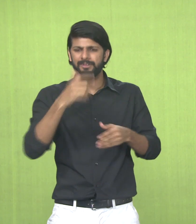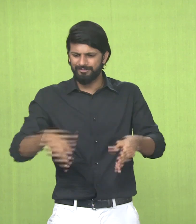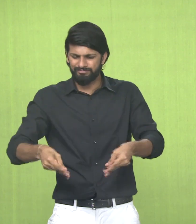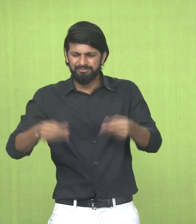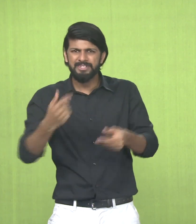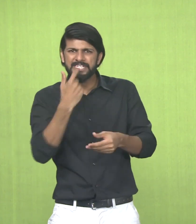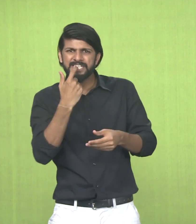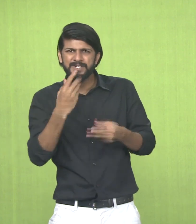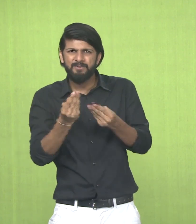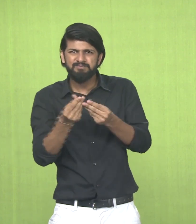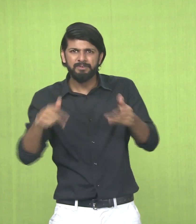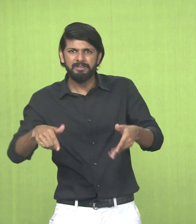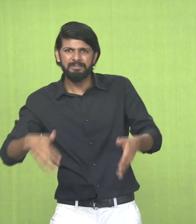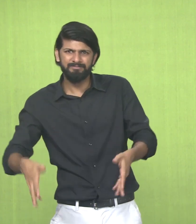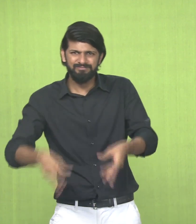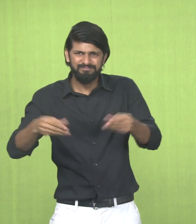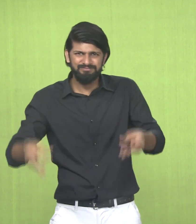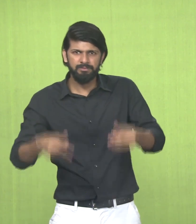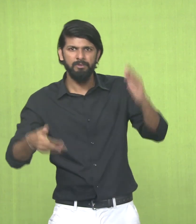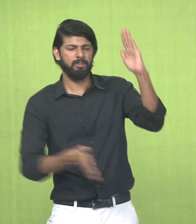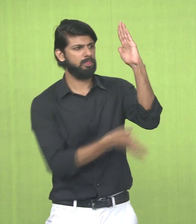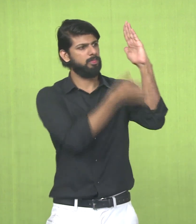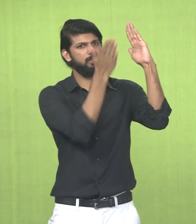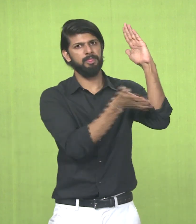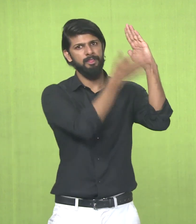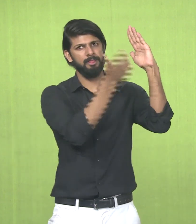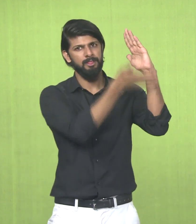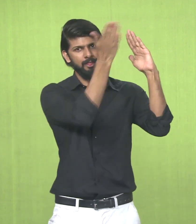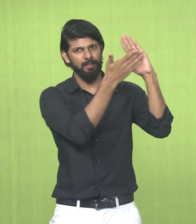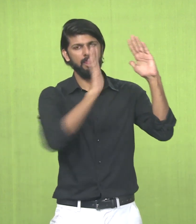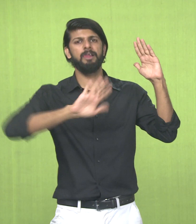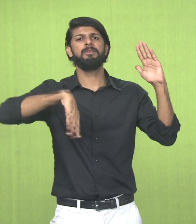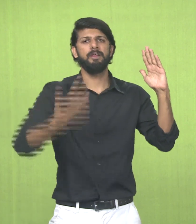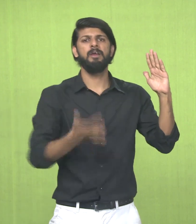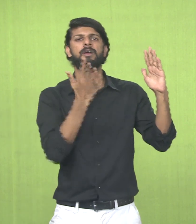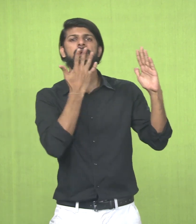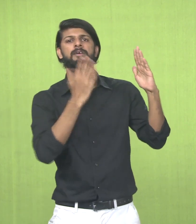The medium is tempera, dry fresco on the wall.